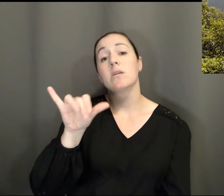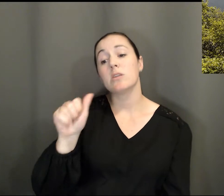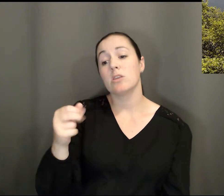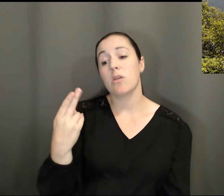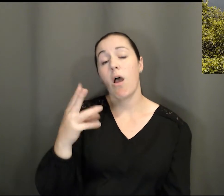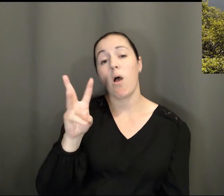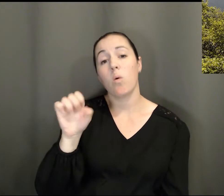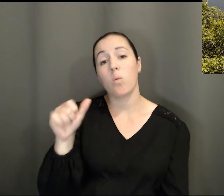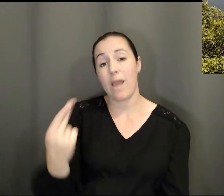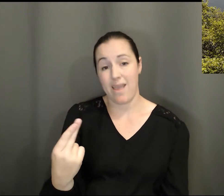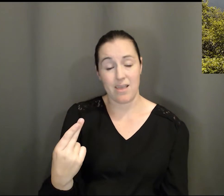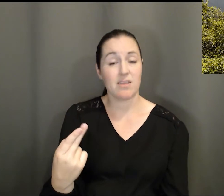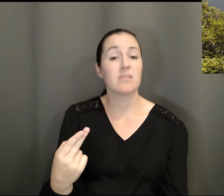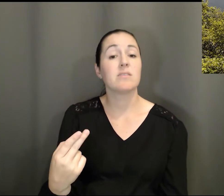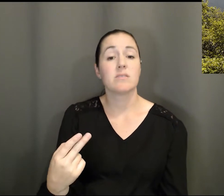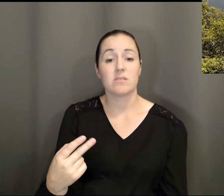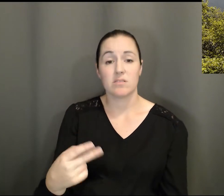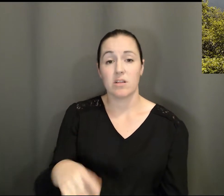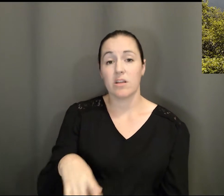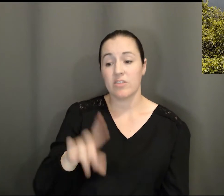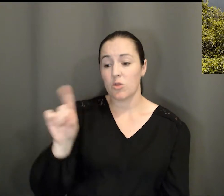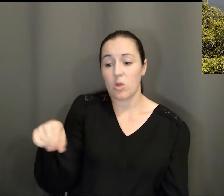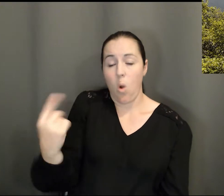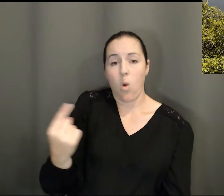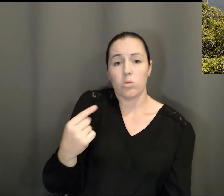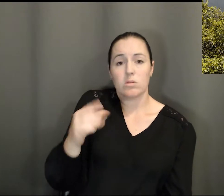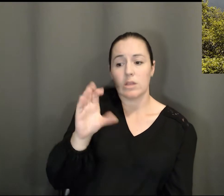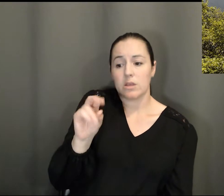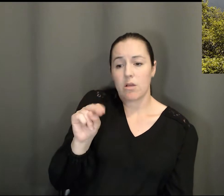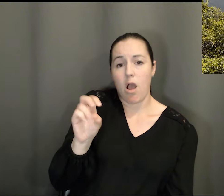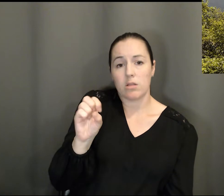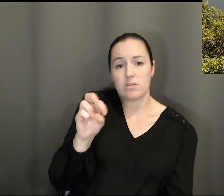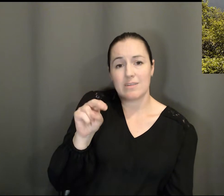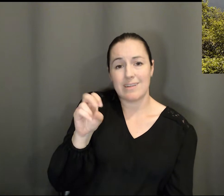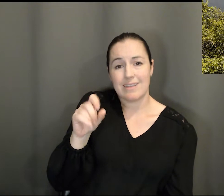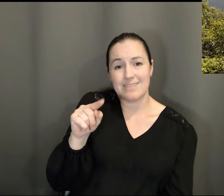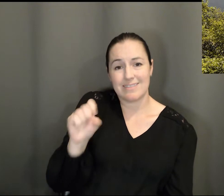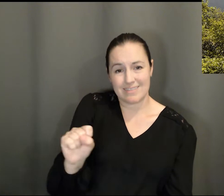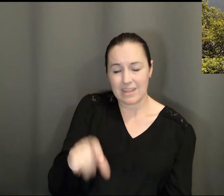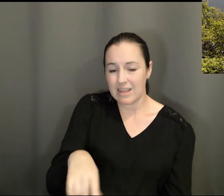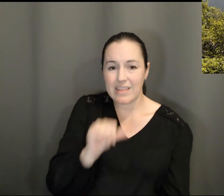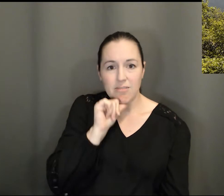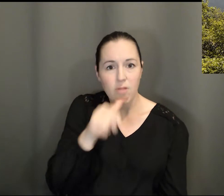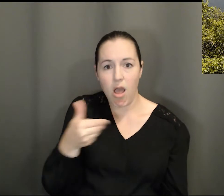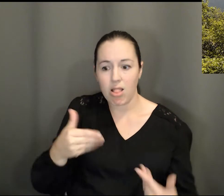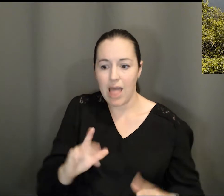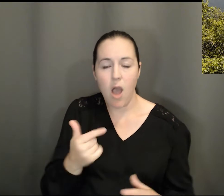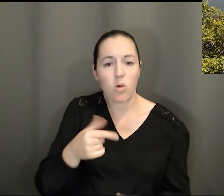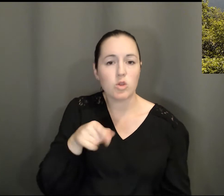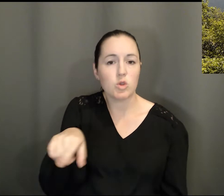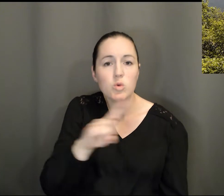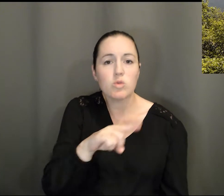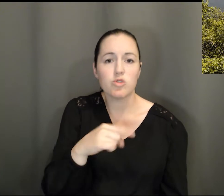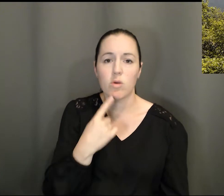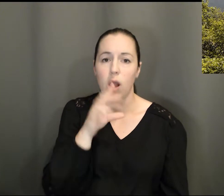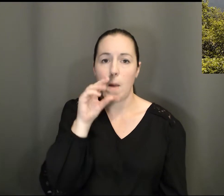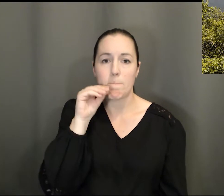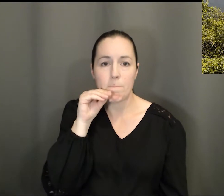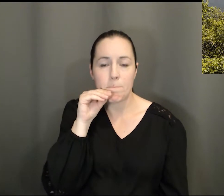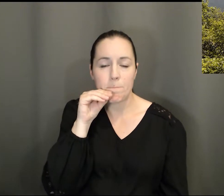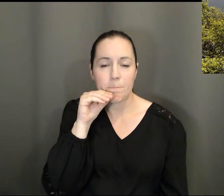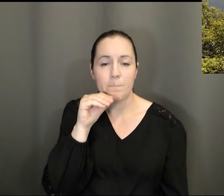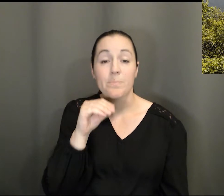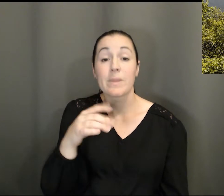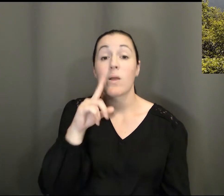close your lips. When spoken, they actually perfectly replicate the sound of inhalation